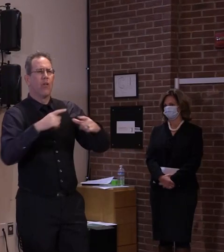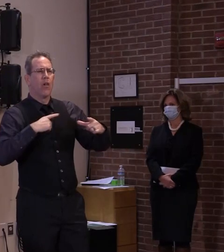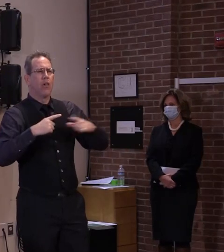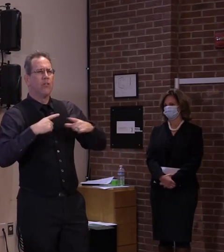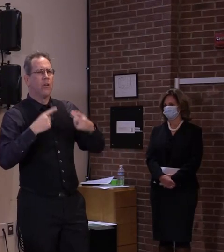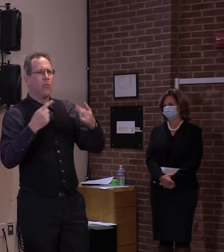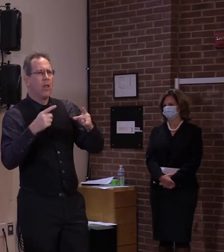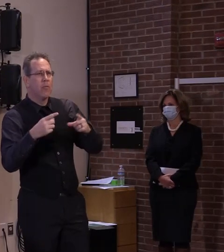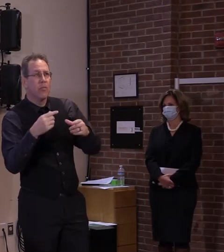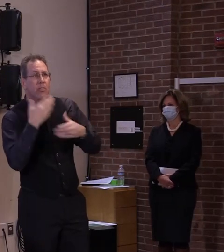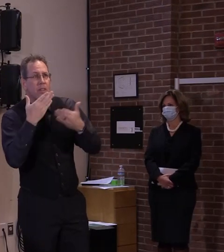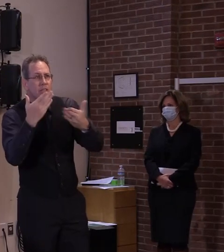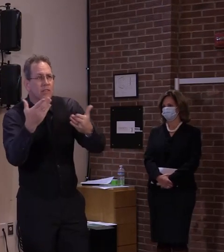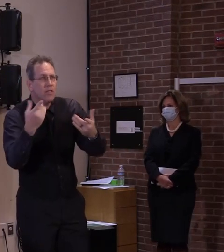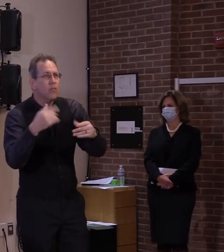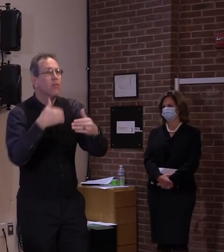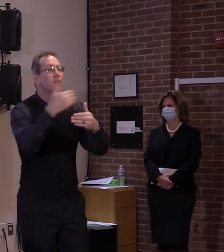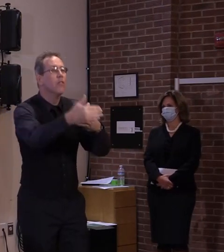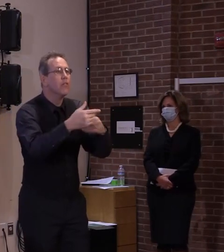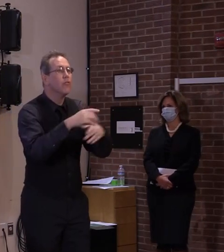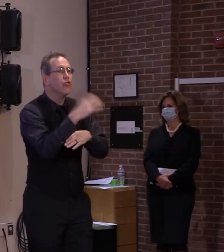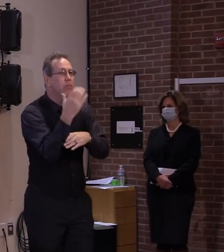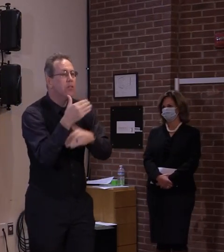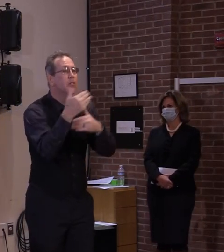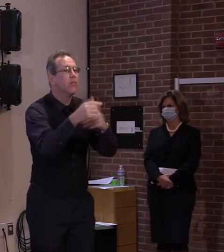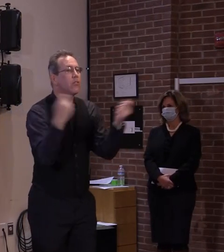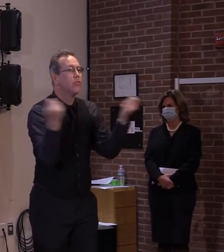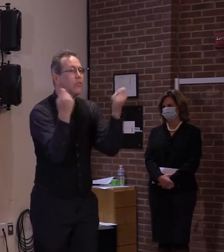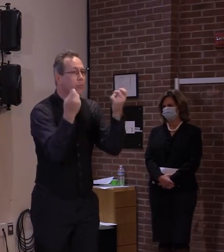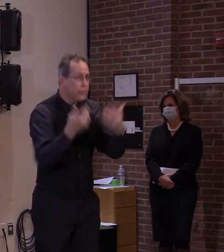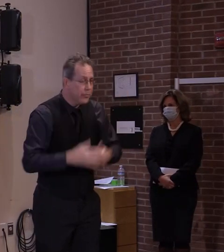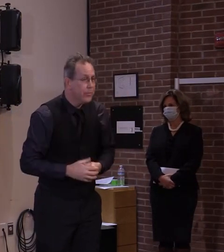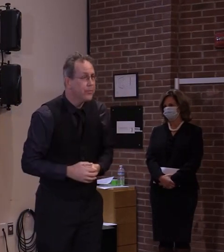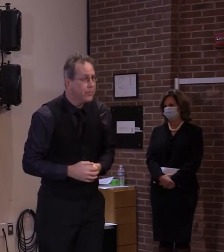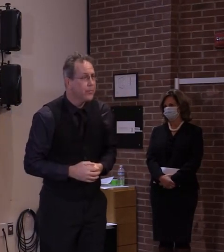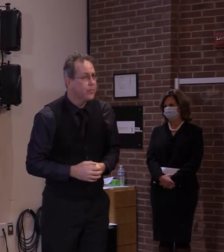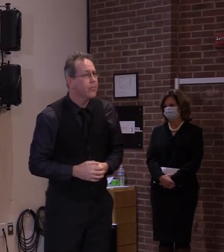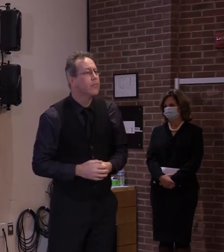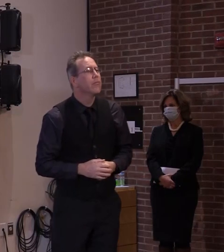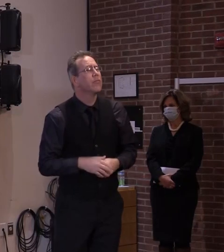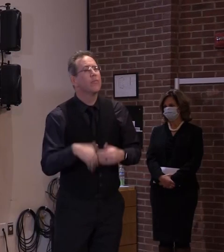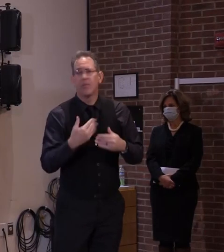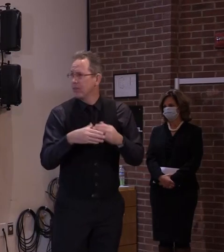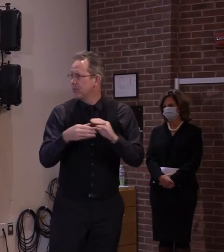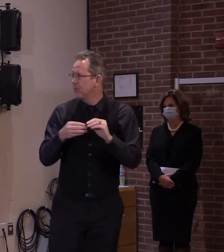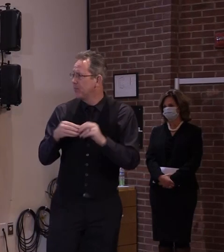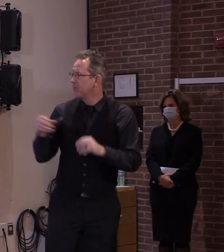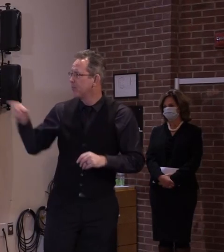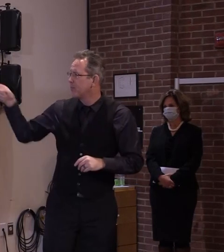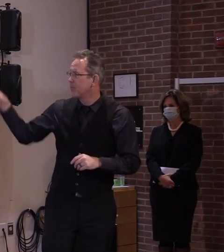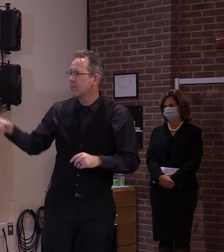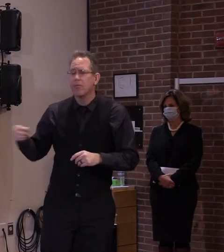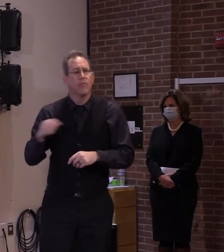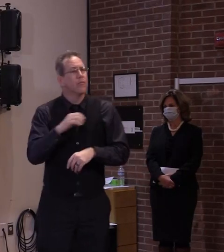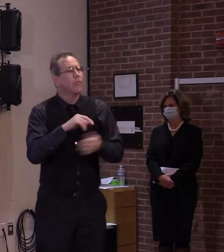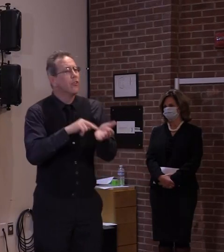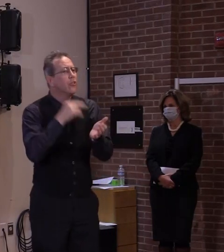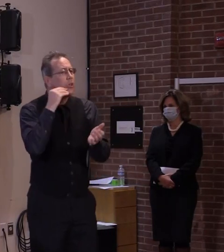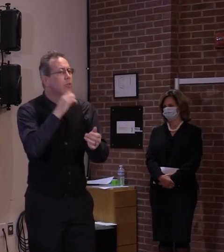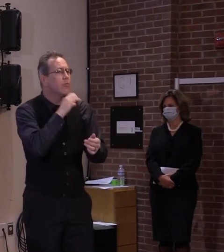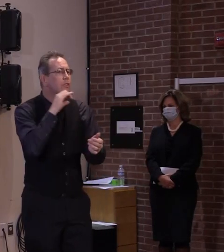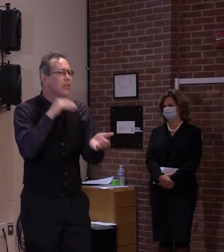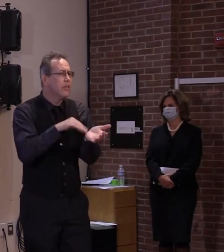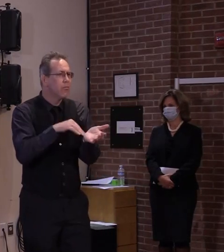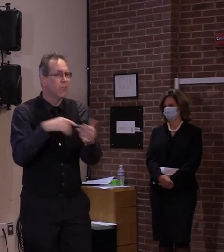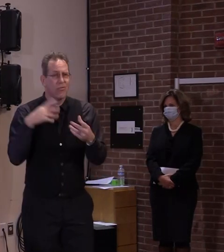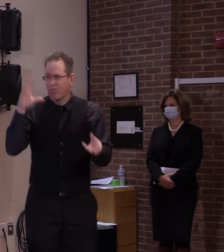in the long-term care facilities where we went from 7 active outbreaks last week to 4 active outbreaks this week. Similarly, looking at our